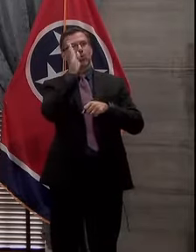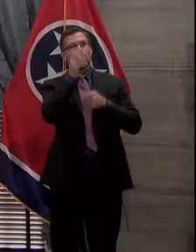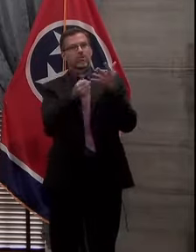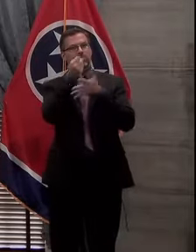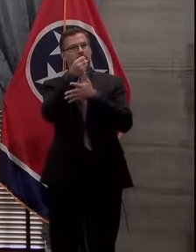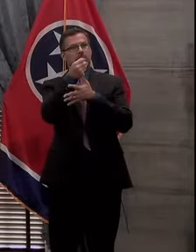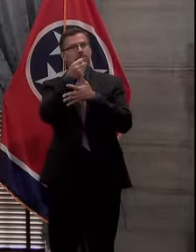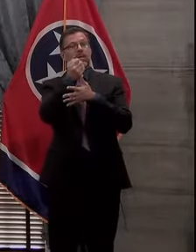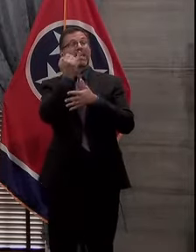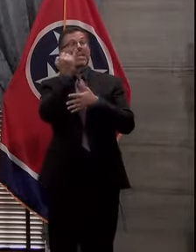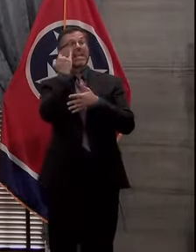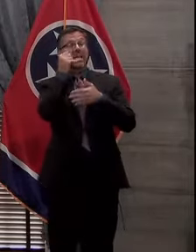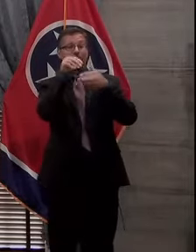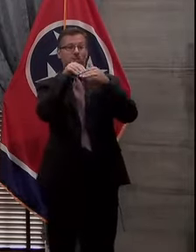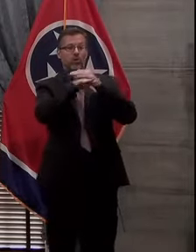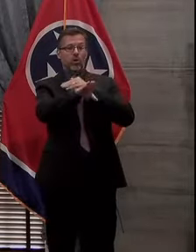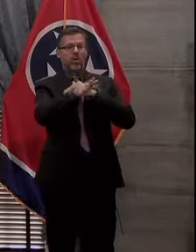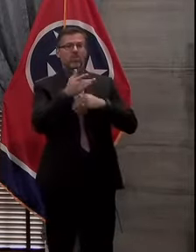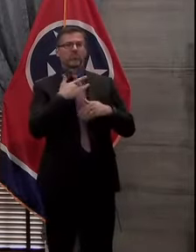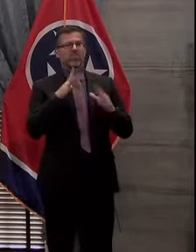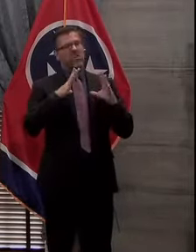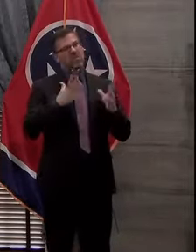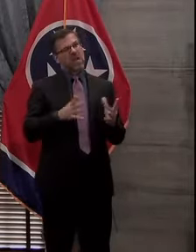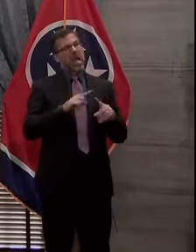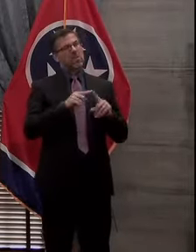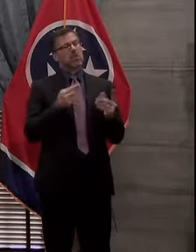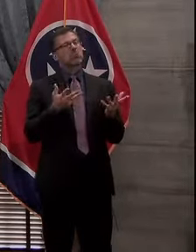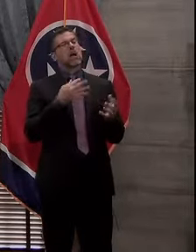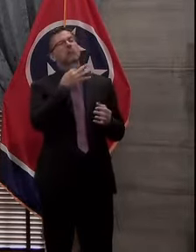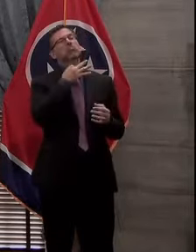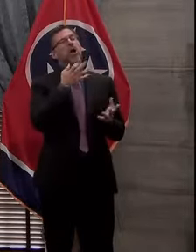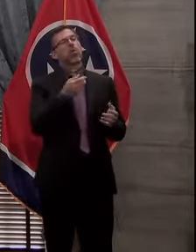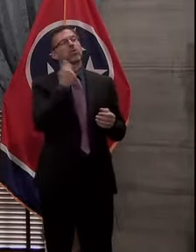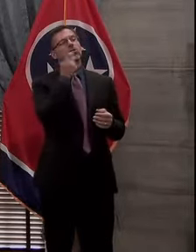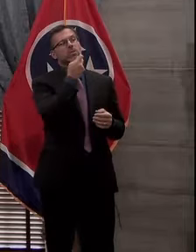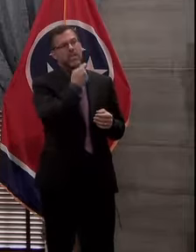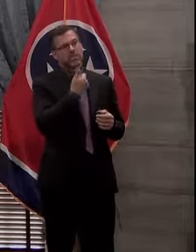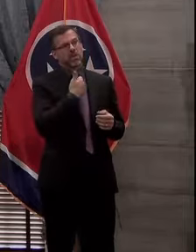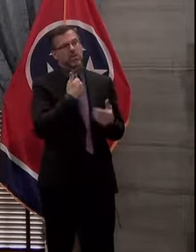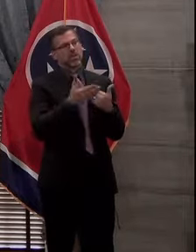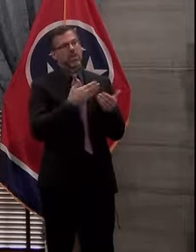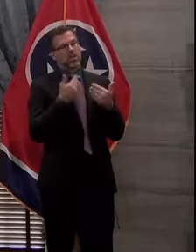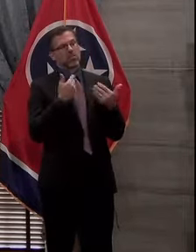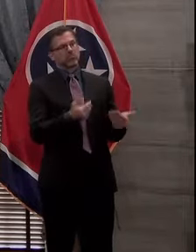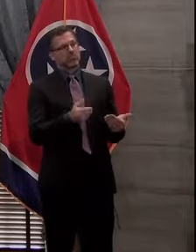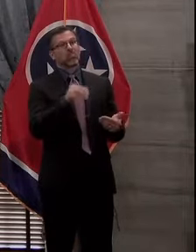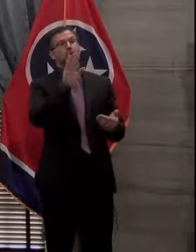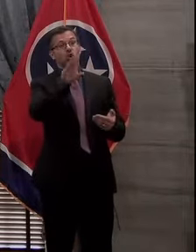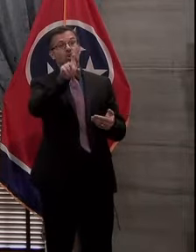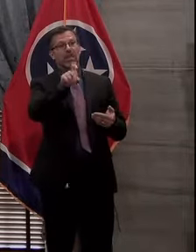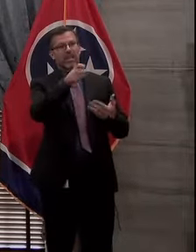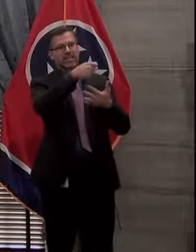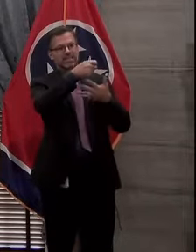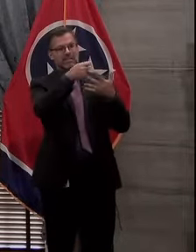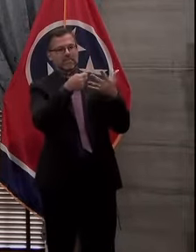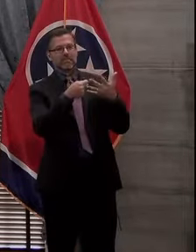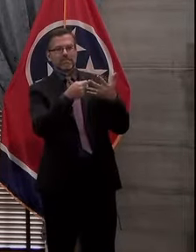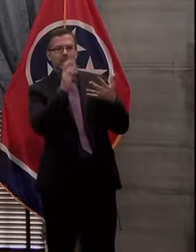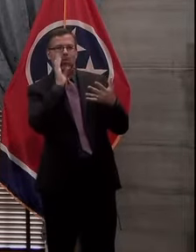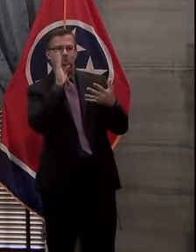clinics, and labs are prioritizing symptomatic people. So that may result in some lower testing numbers than we've